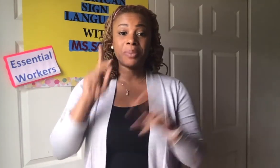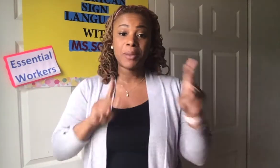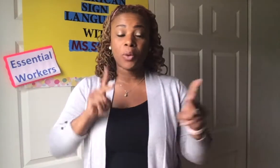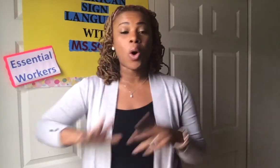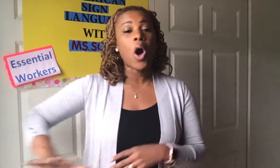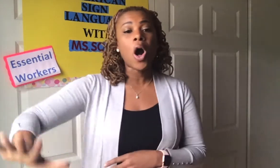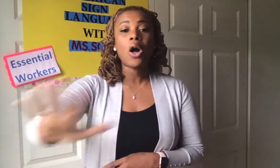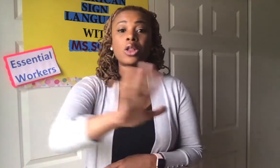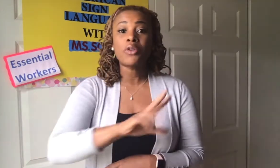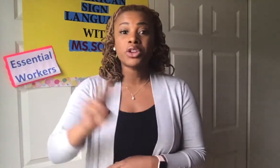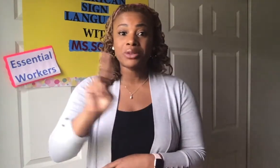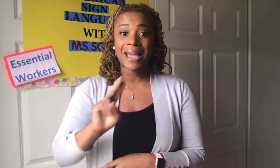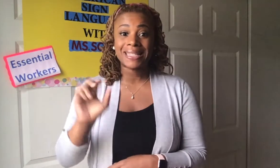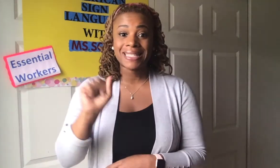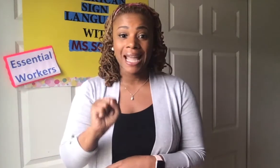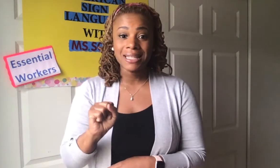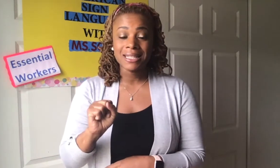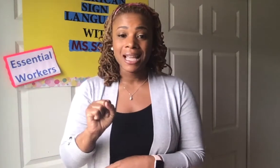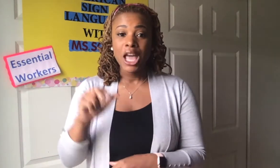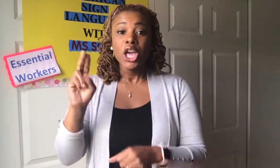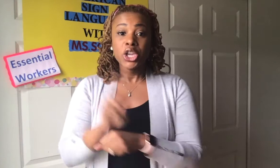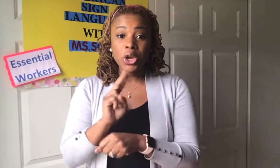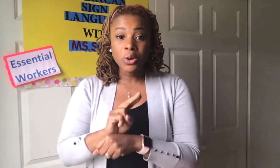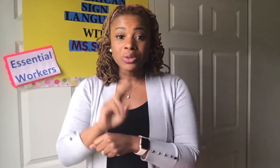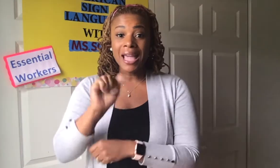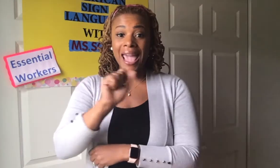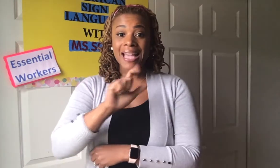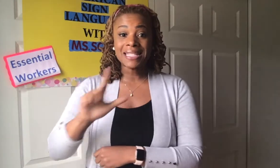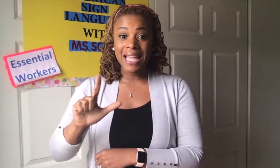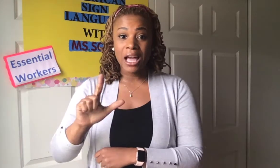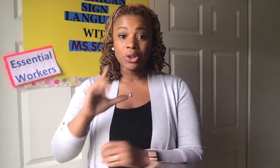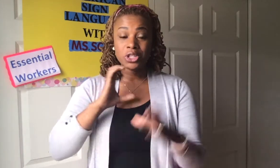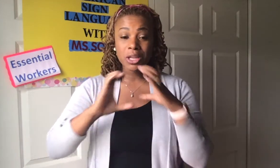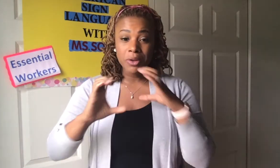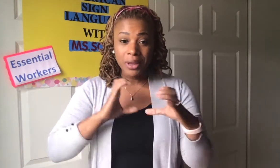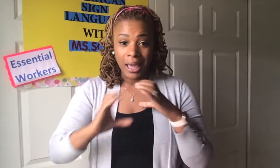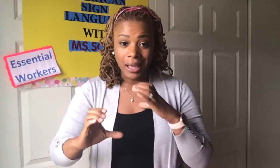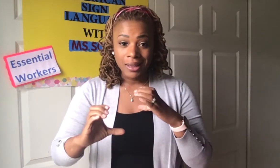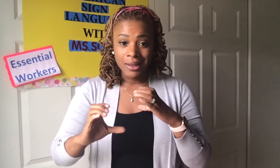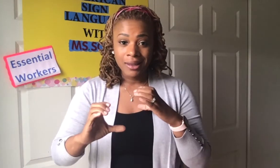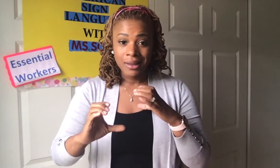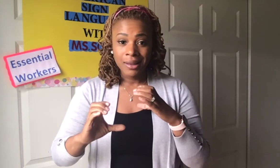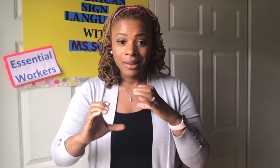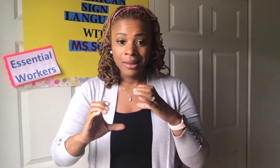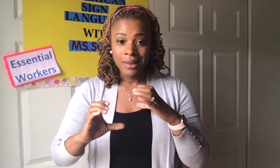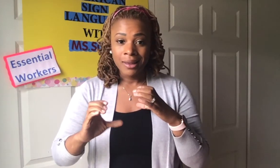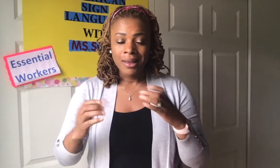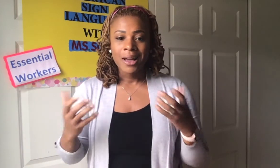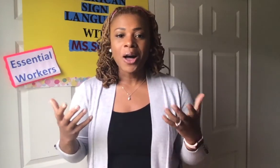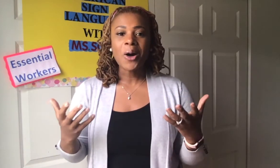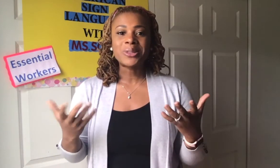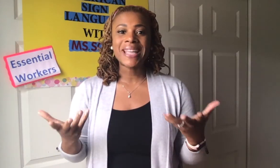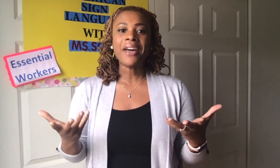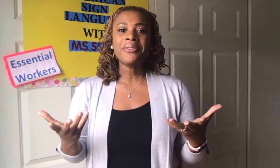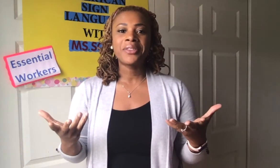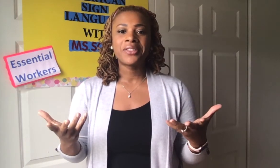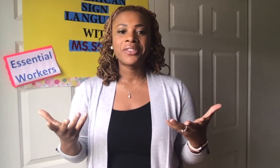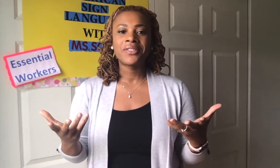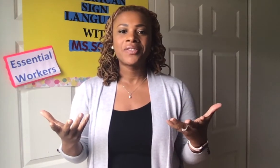people all over the United States use ASL to communicate. Oh, deaf?